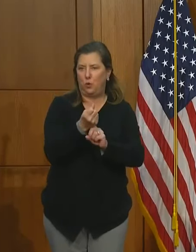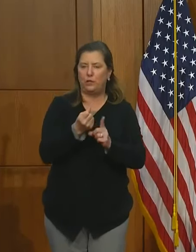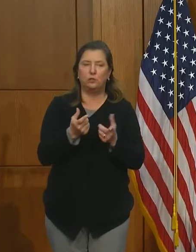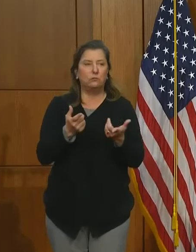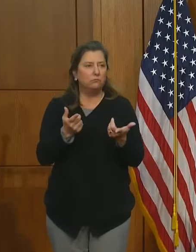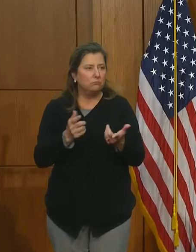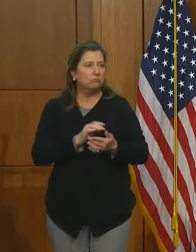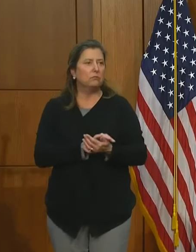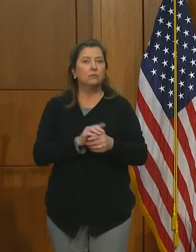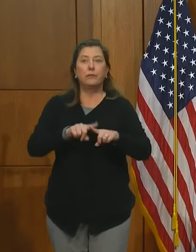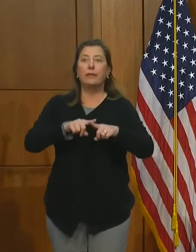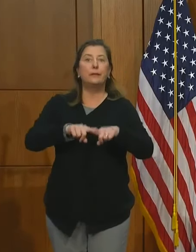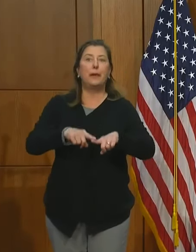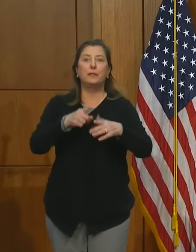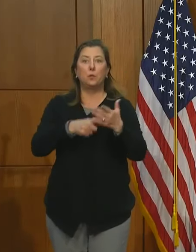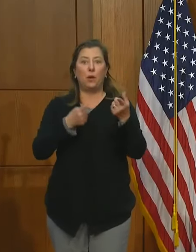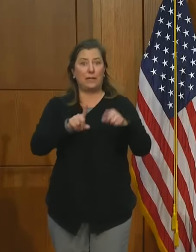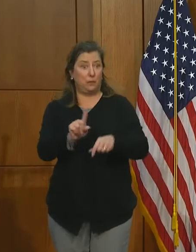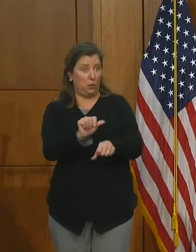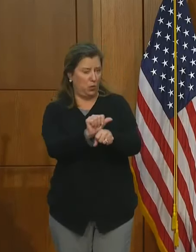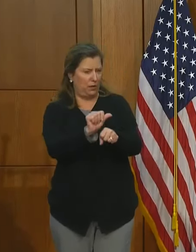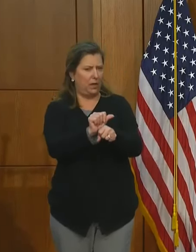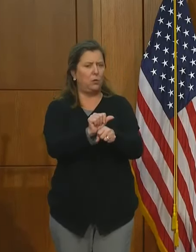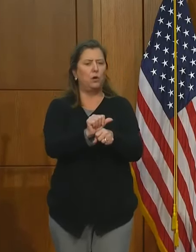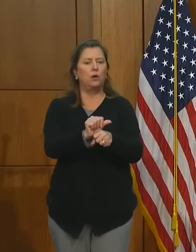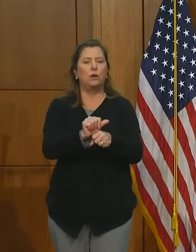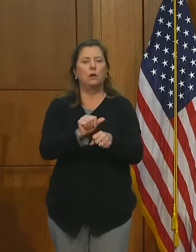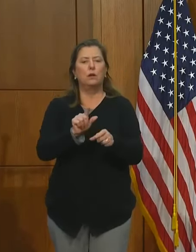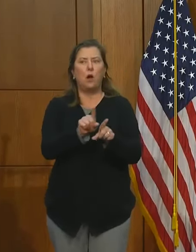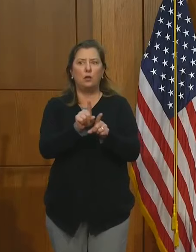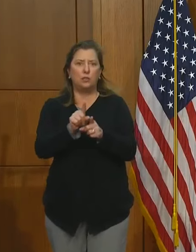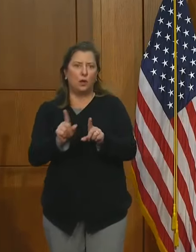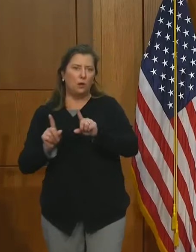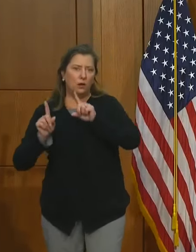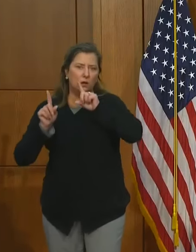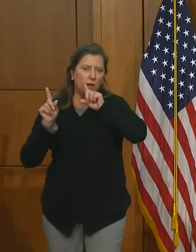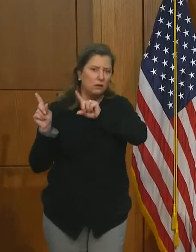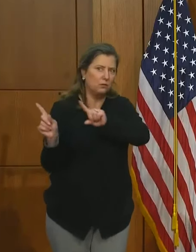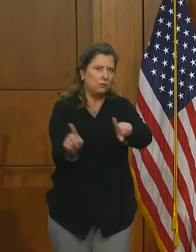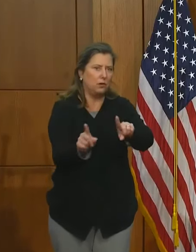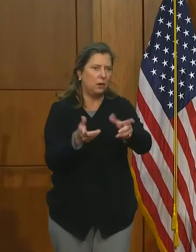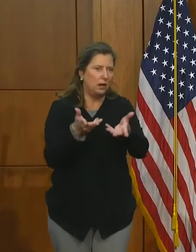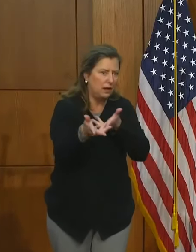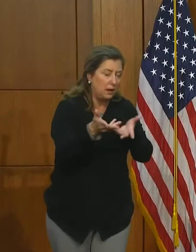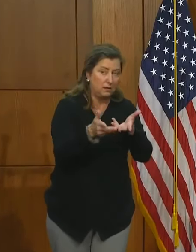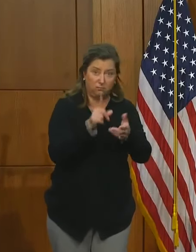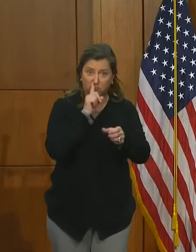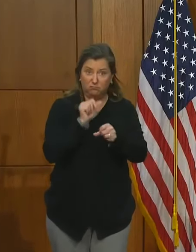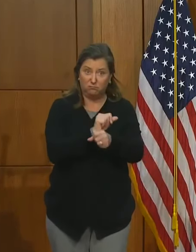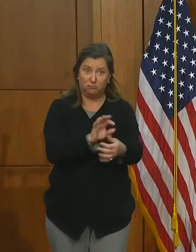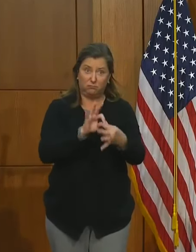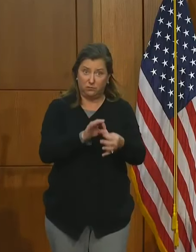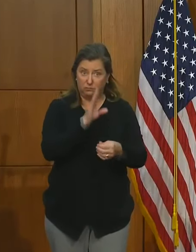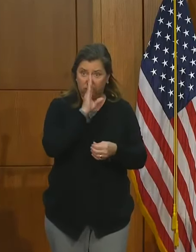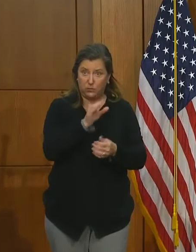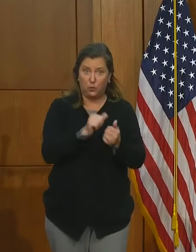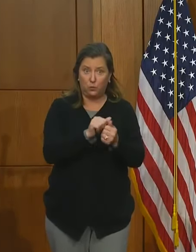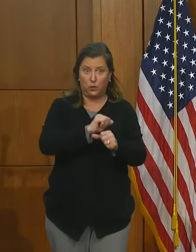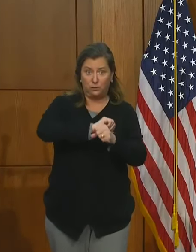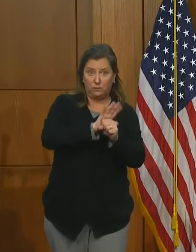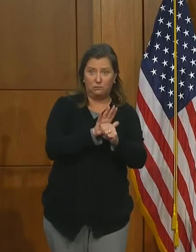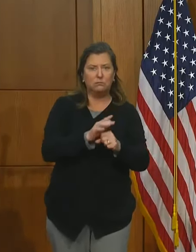really depends on what's happening there and what they're responding to directly associated with the COVID-19.